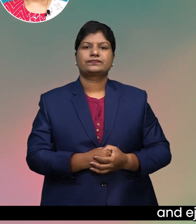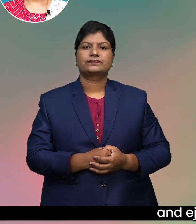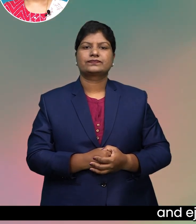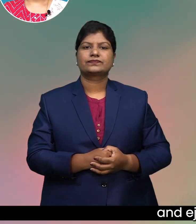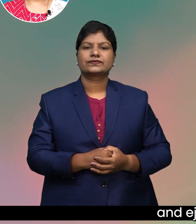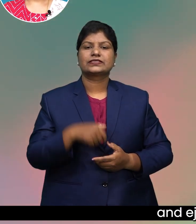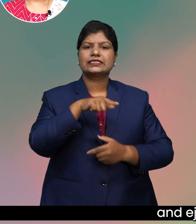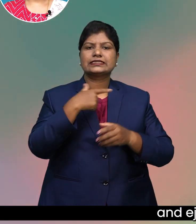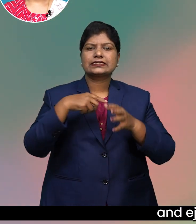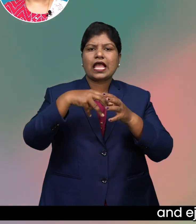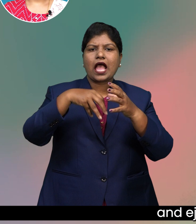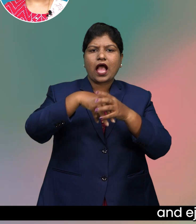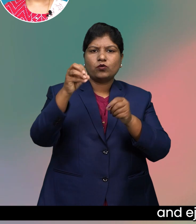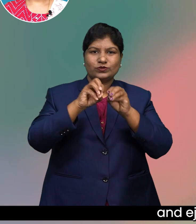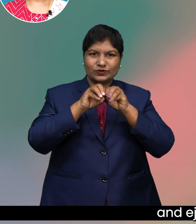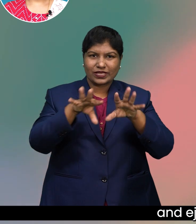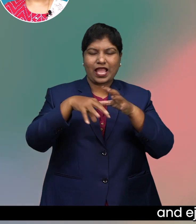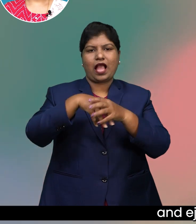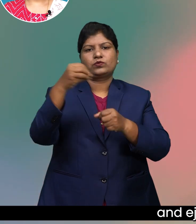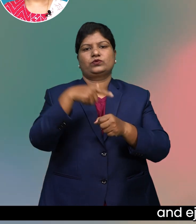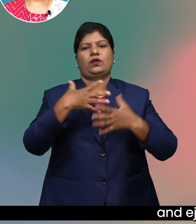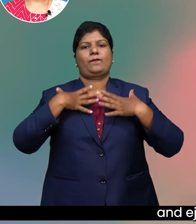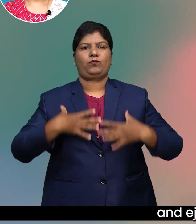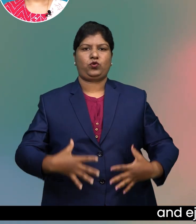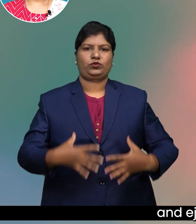and eject out of the body.